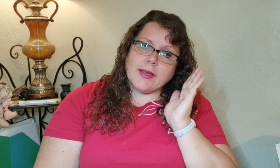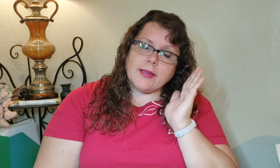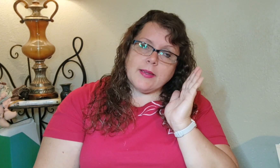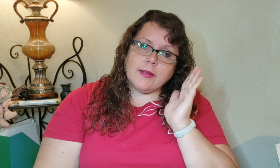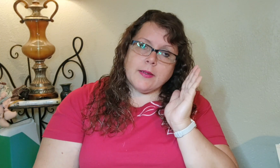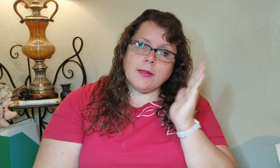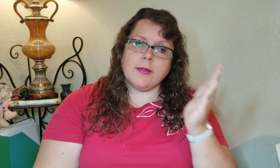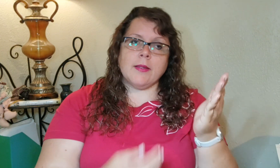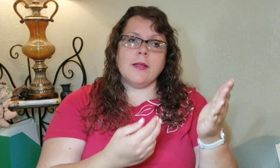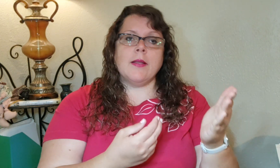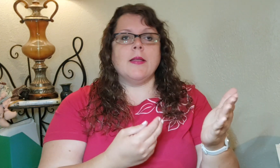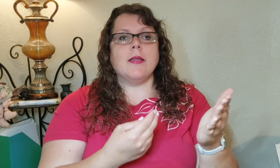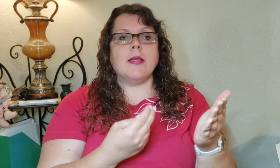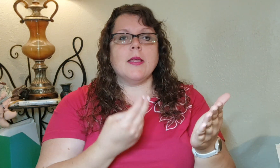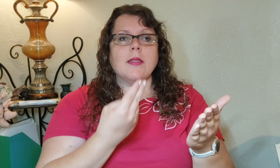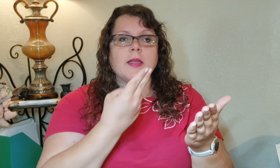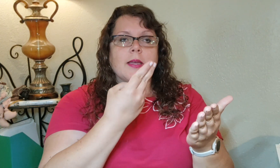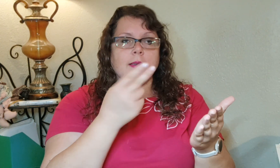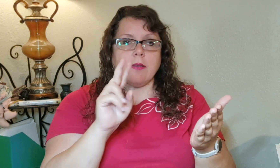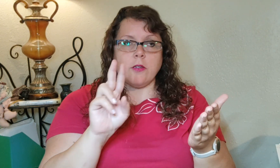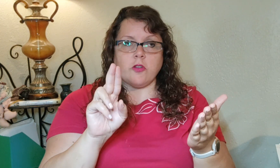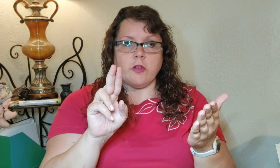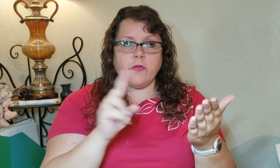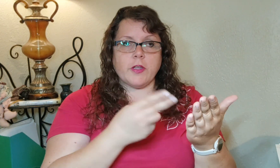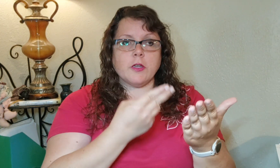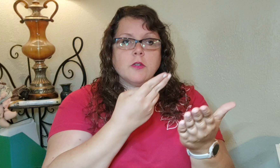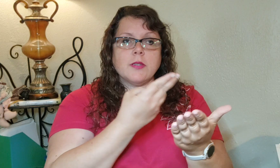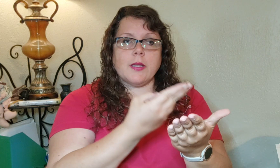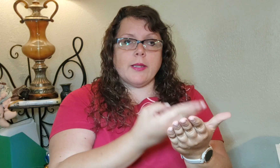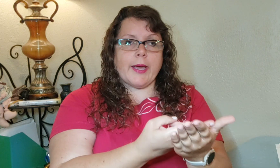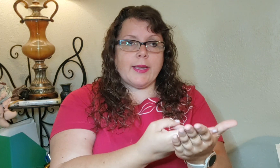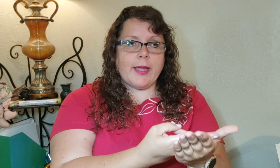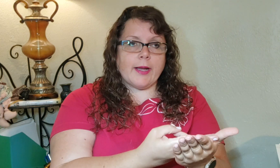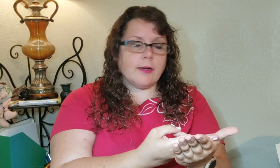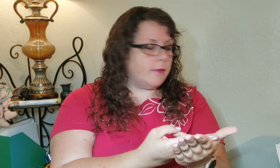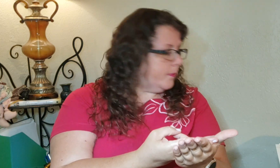bed, and then your two fingers lie down,